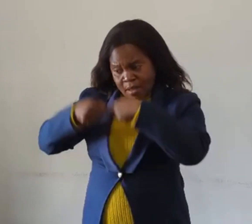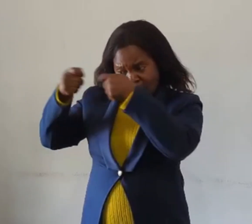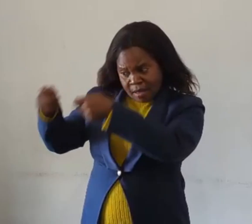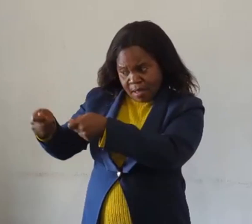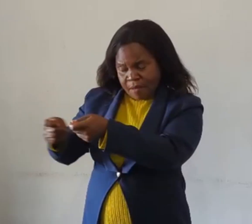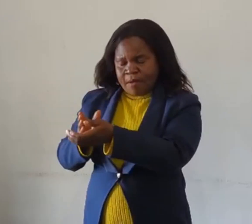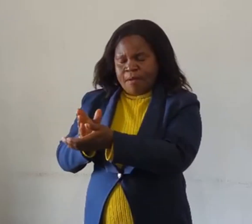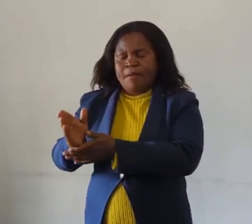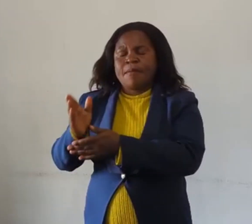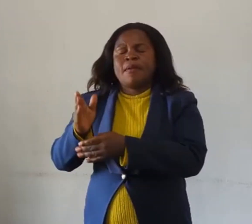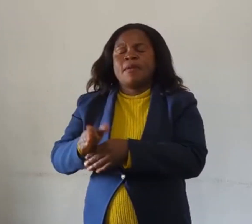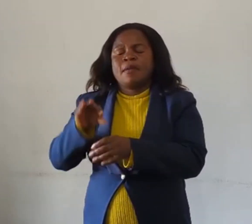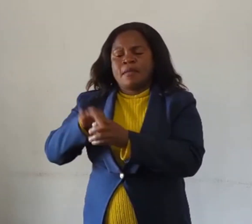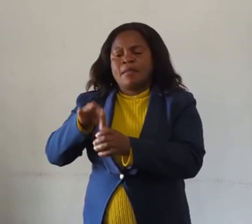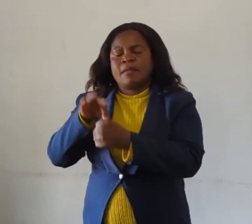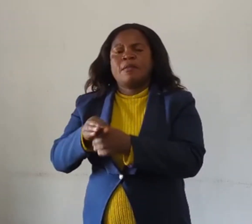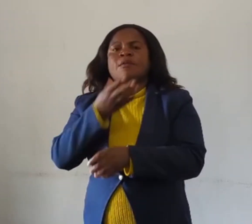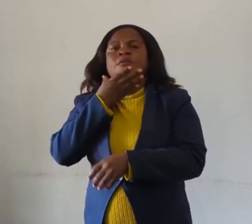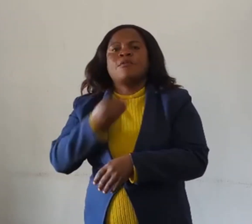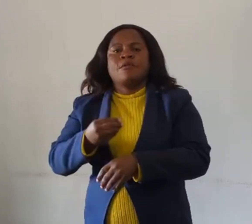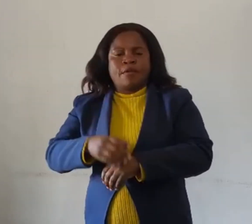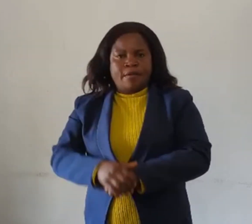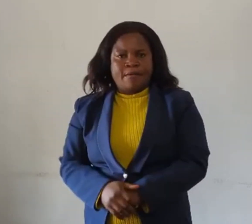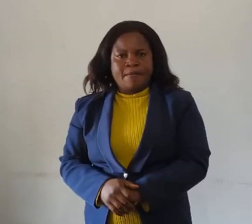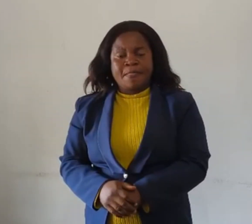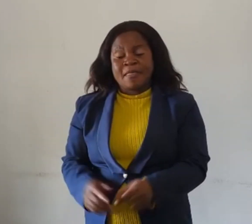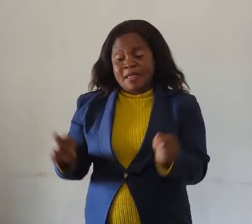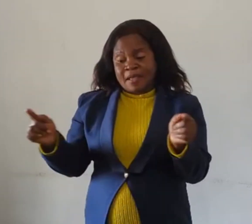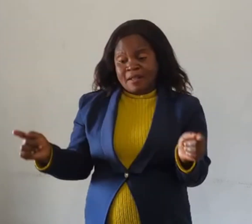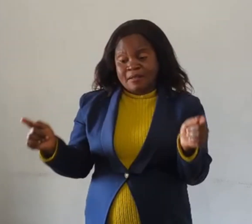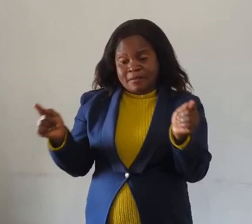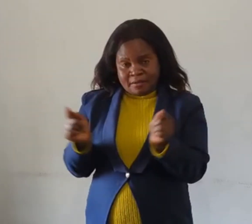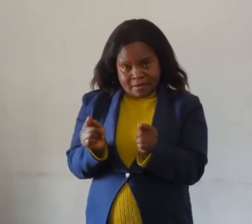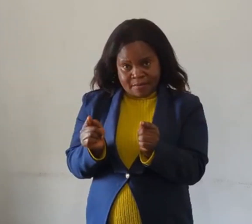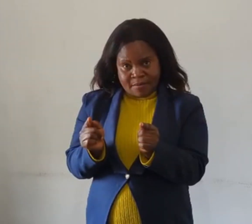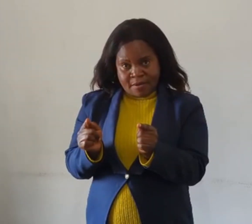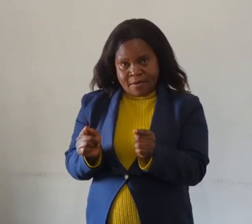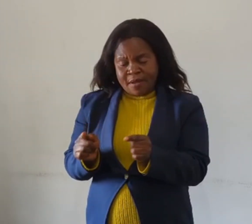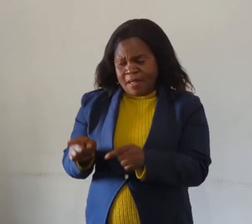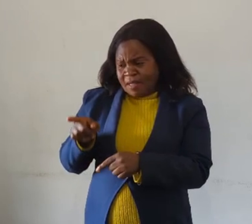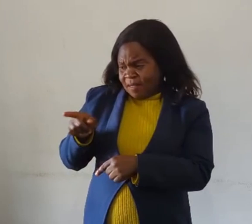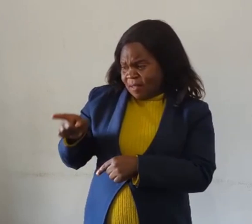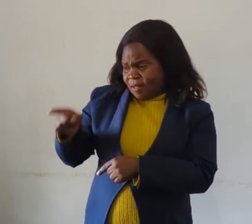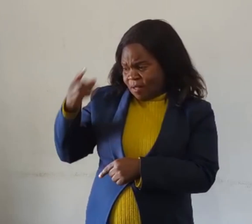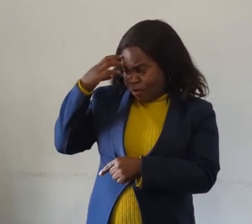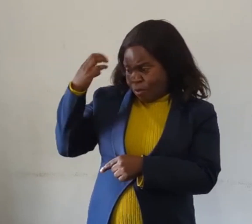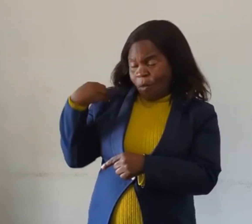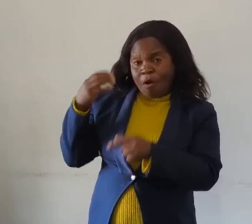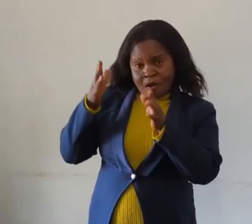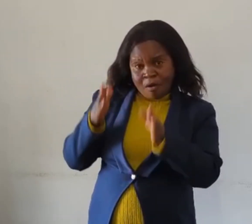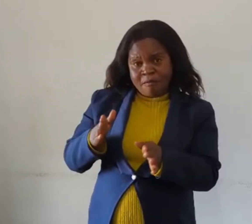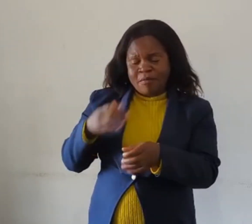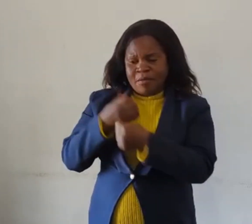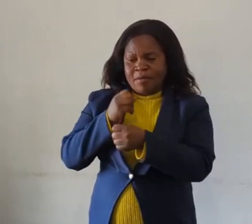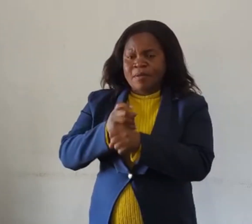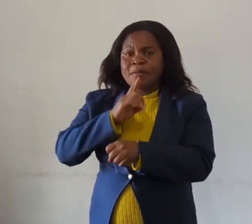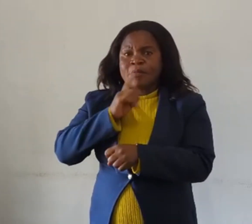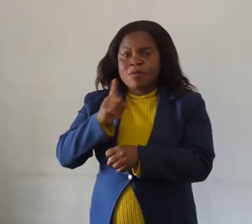Commission. In summary, the returning officer ensures that elections in their